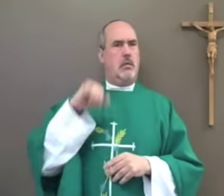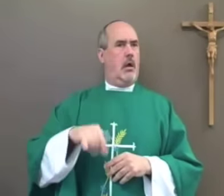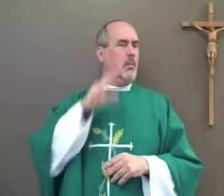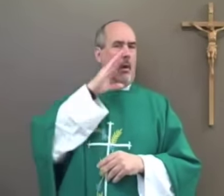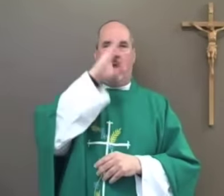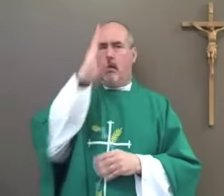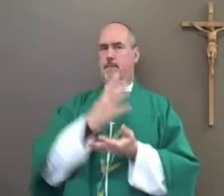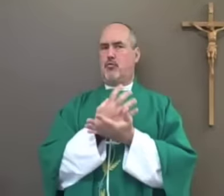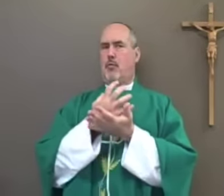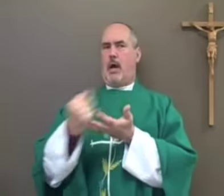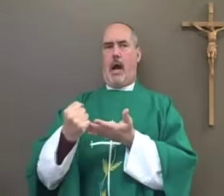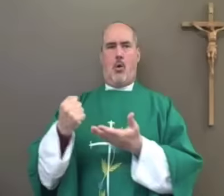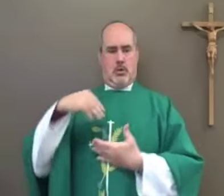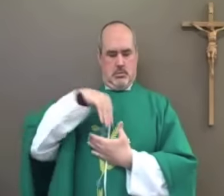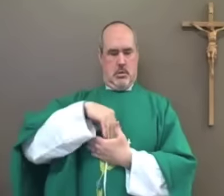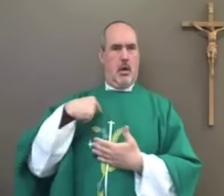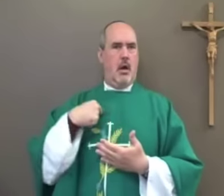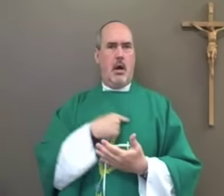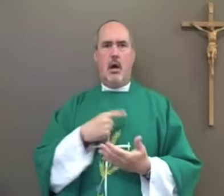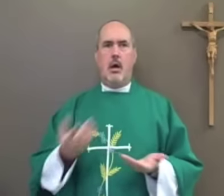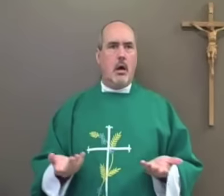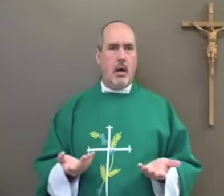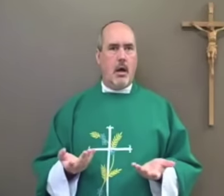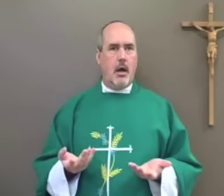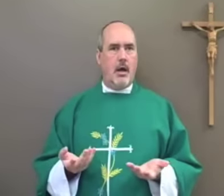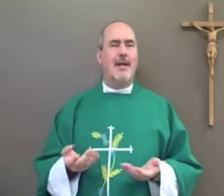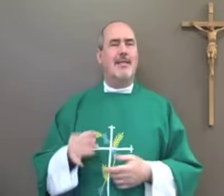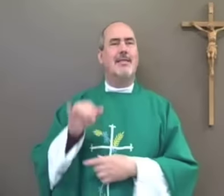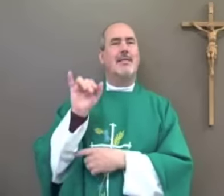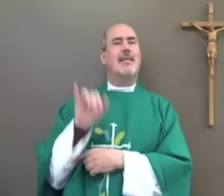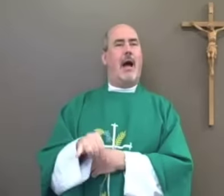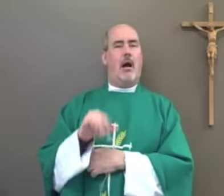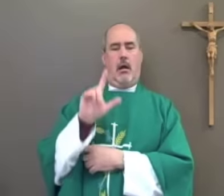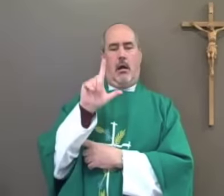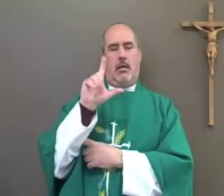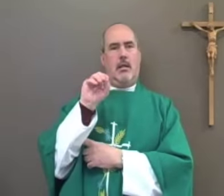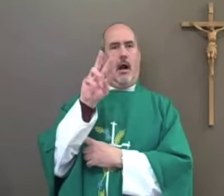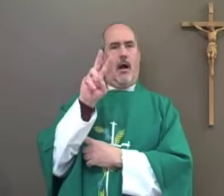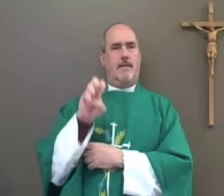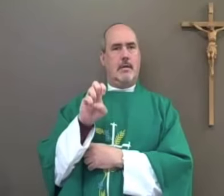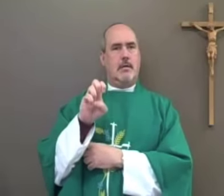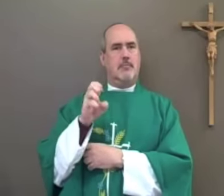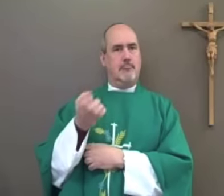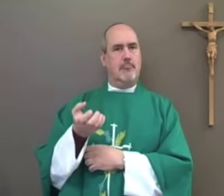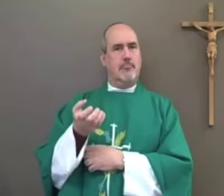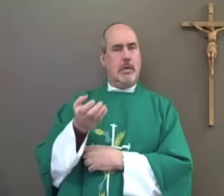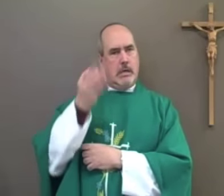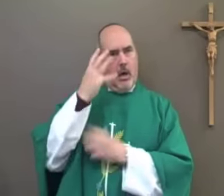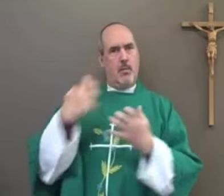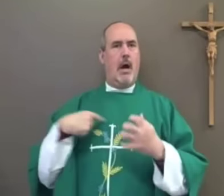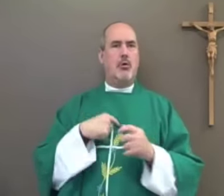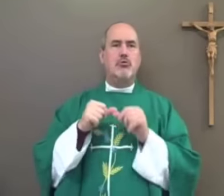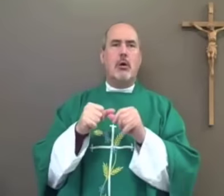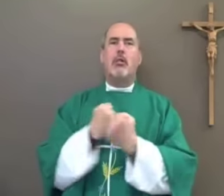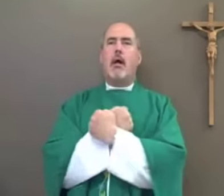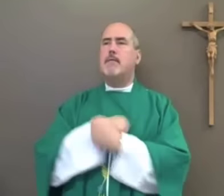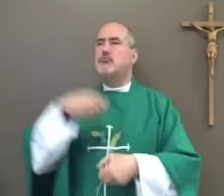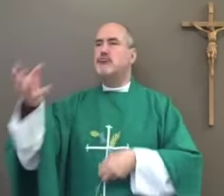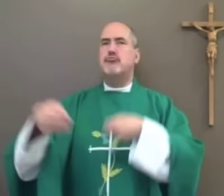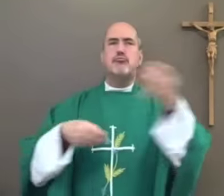something that we will never run out of, and that's His love. God wants us to continue